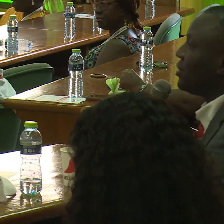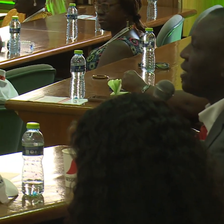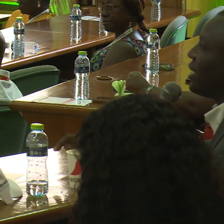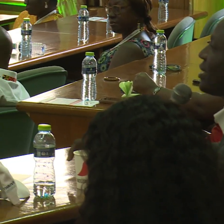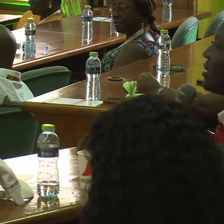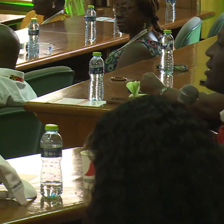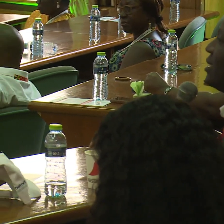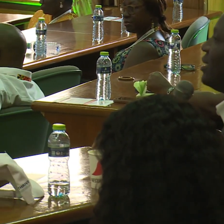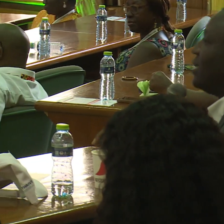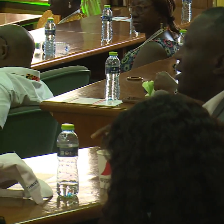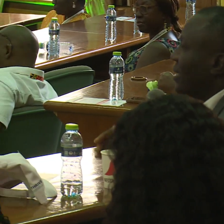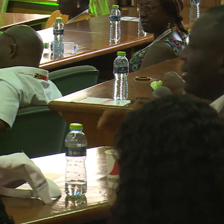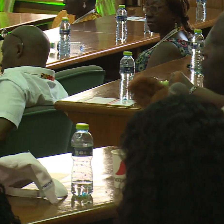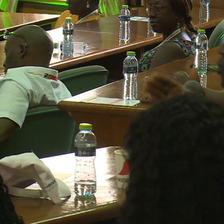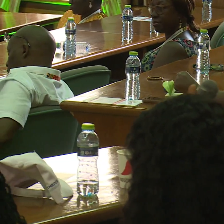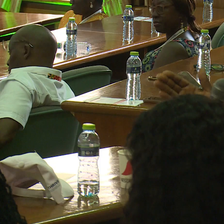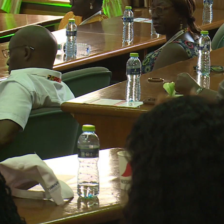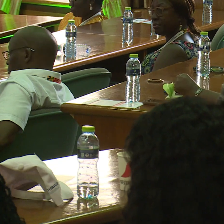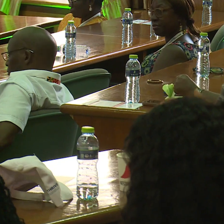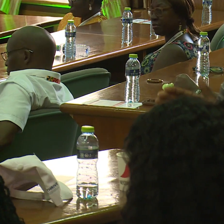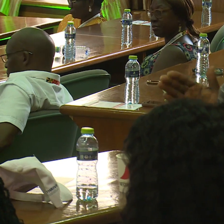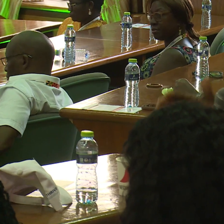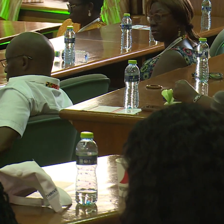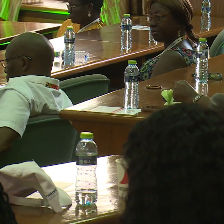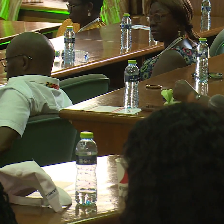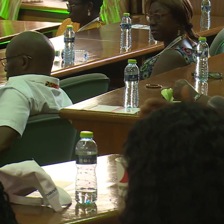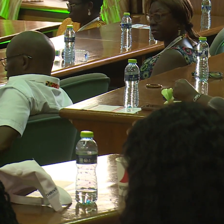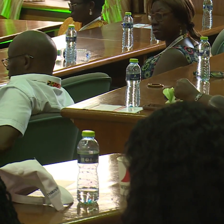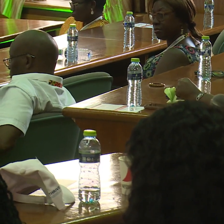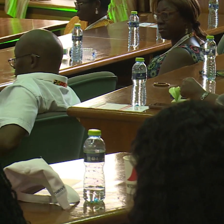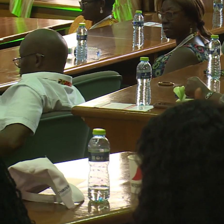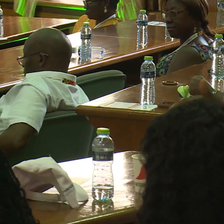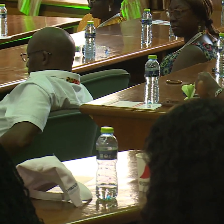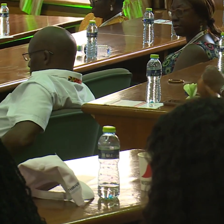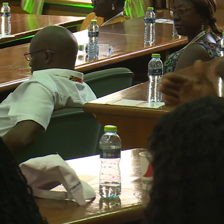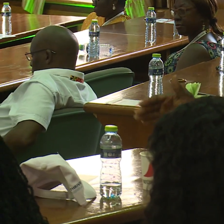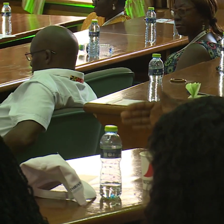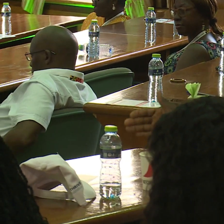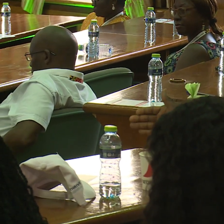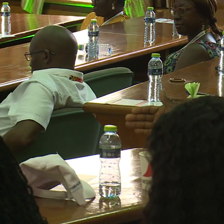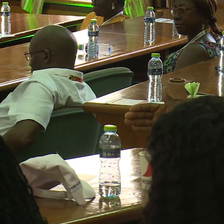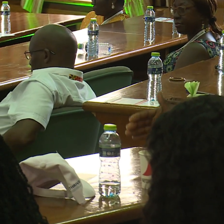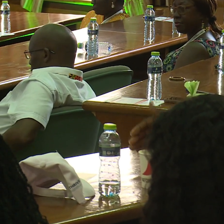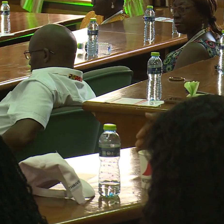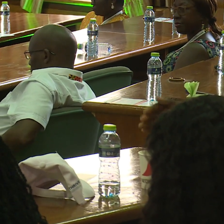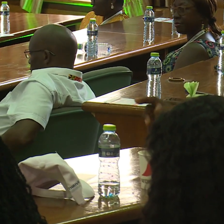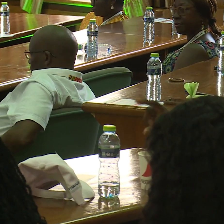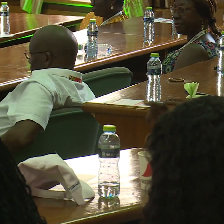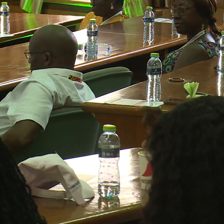from Nigeria asked. He wanted to know, those you refer, the referral,